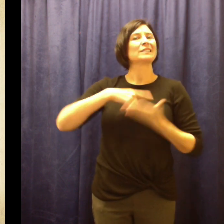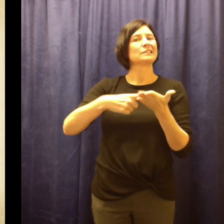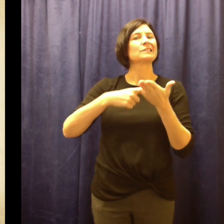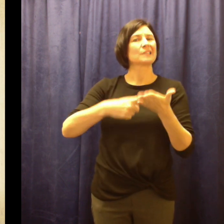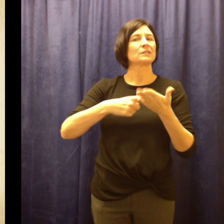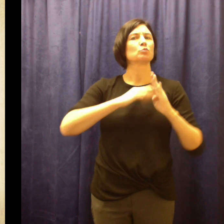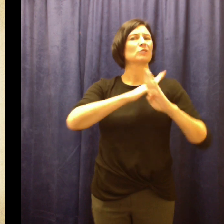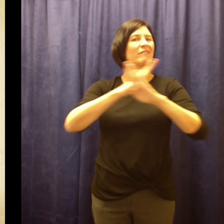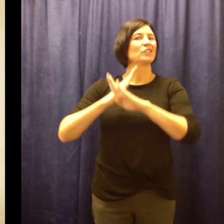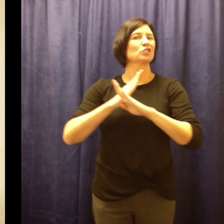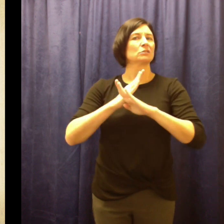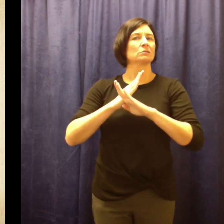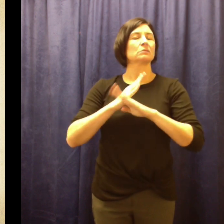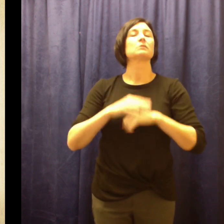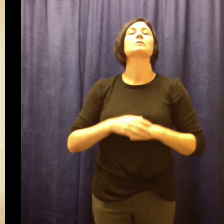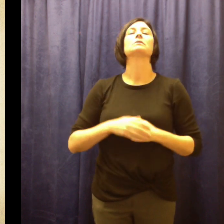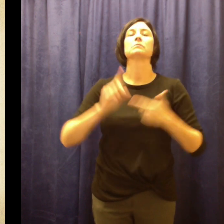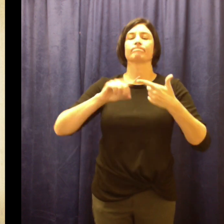Run, hide, fight.